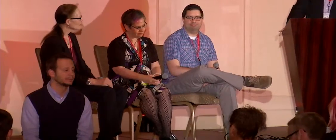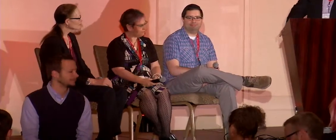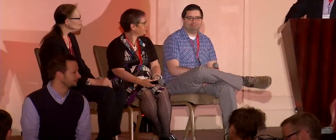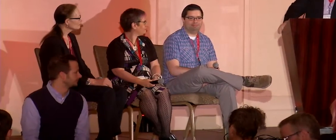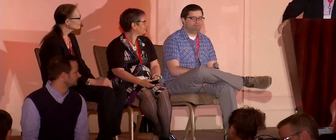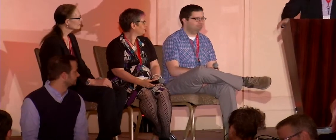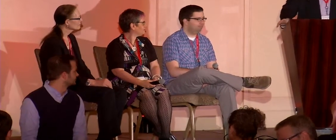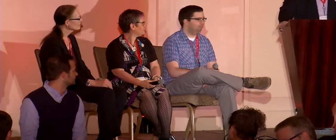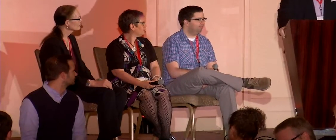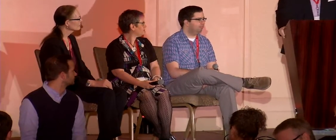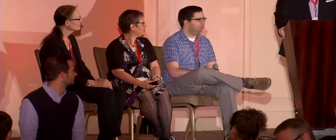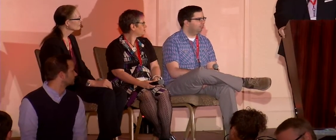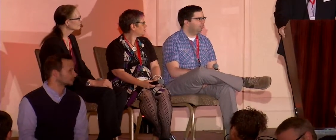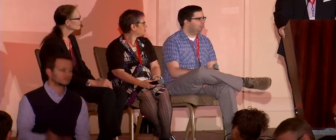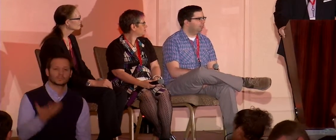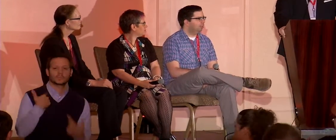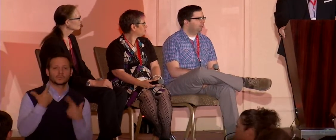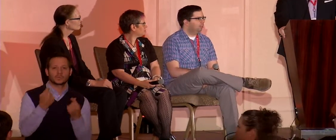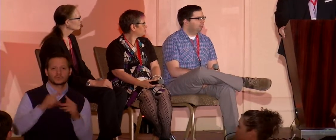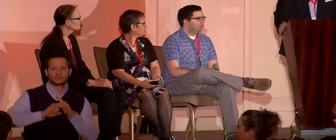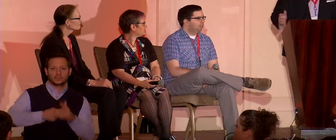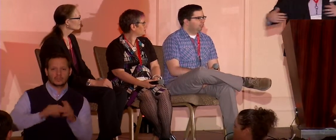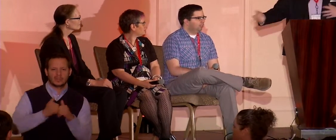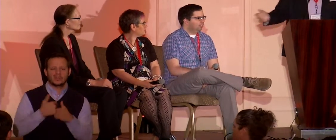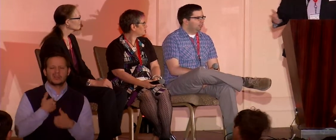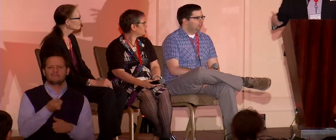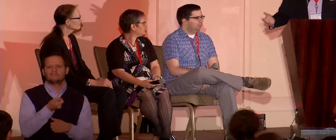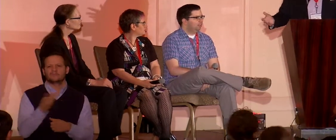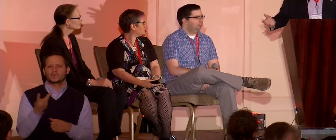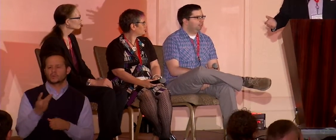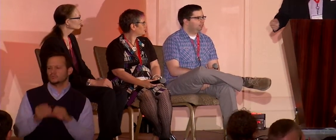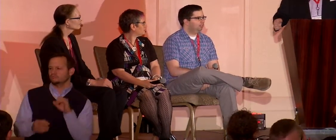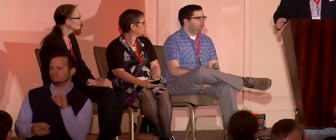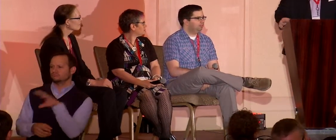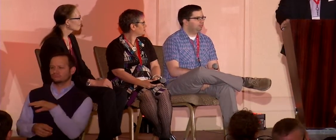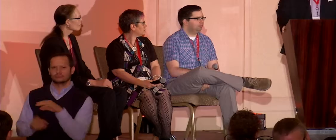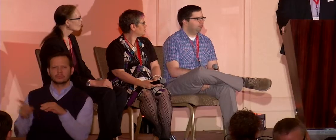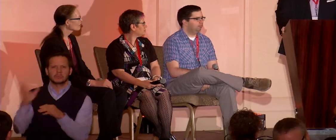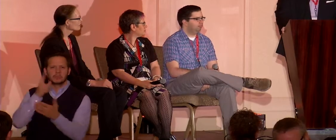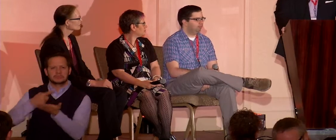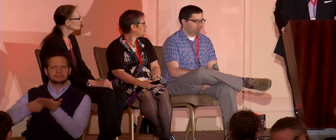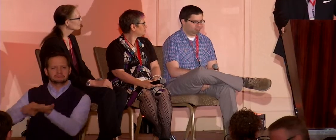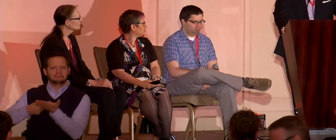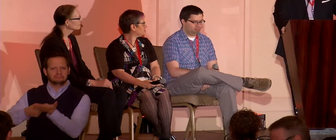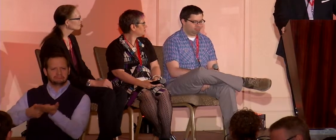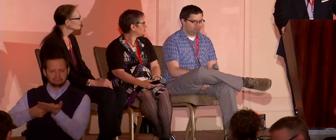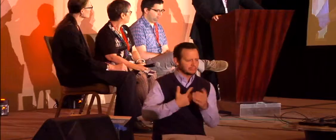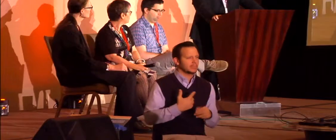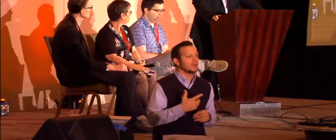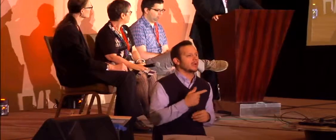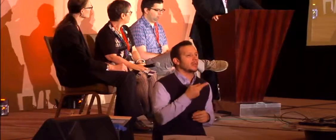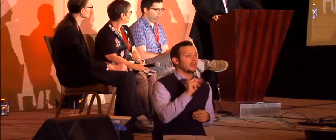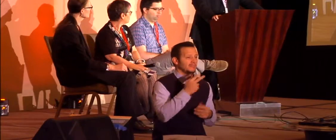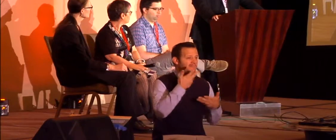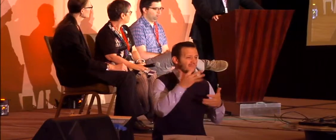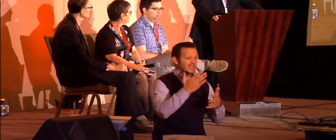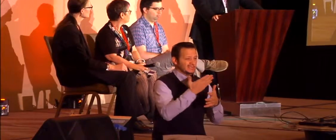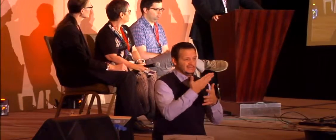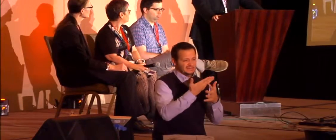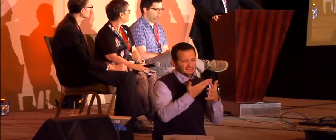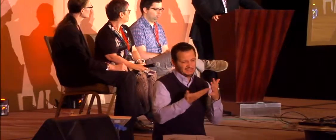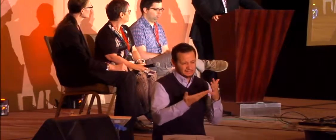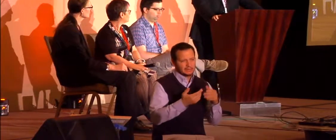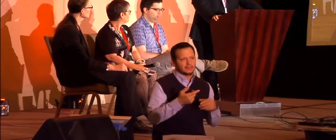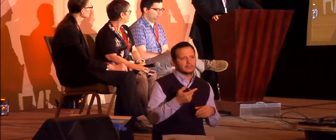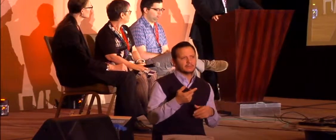So the way we're going to start things here is I'm going to have a few prompts, and we're going to have a little bit of a discussion here. And then once we've gotten through that, we